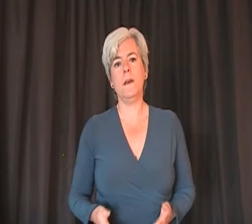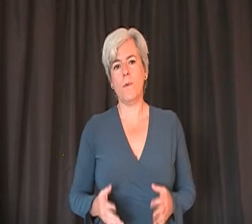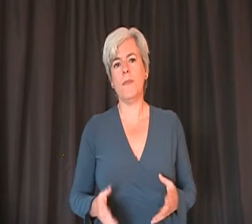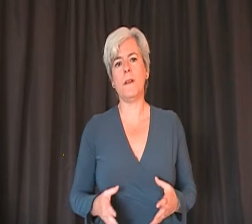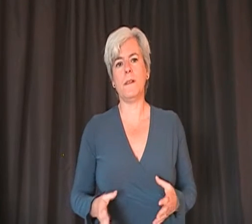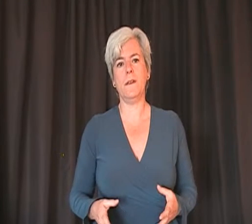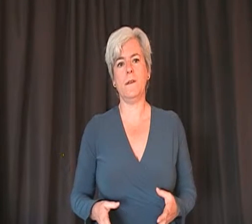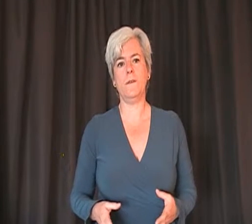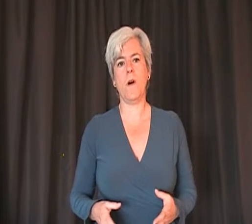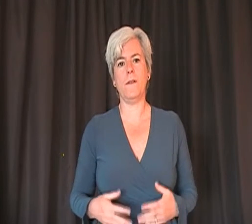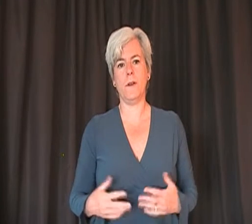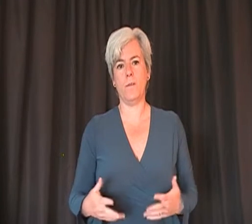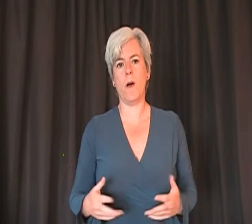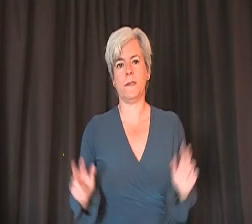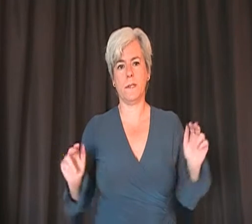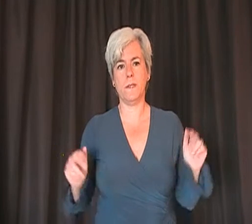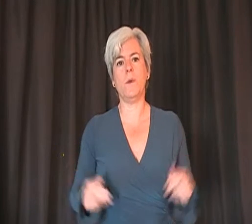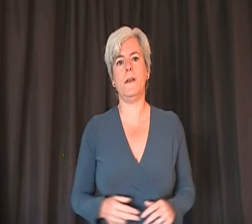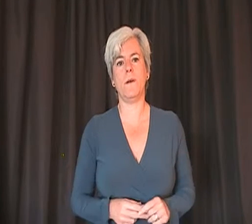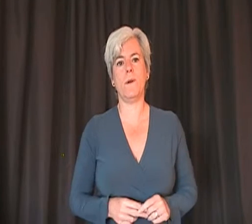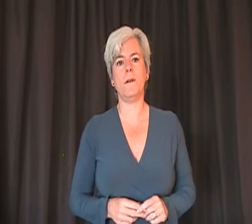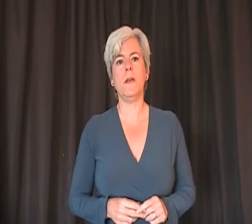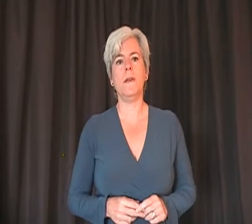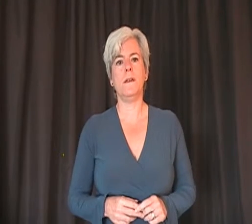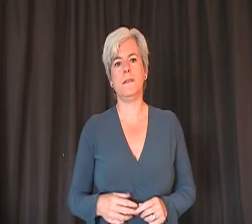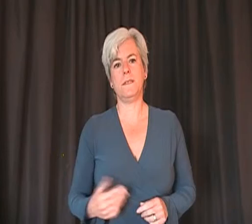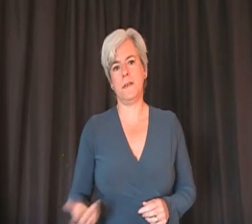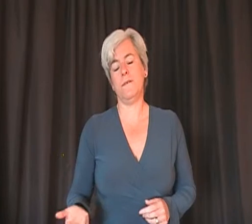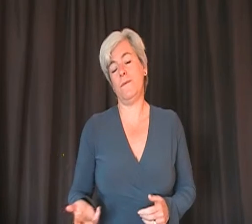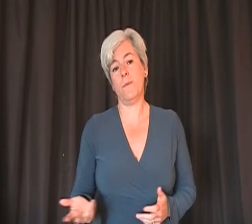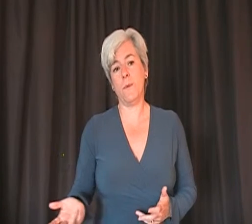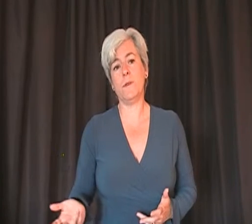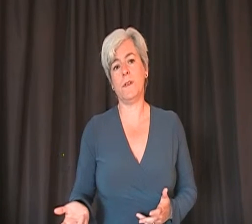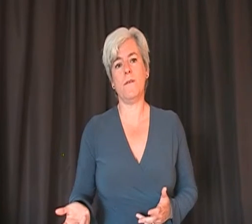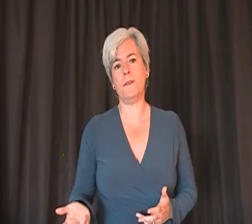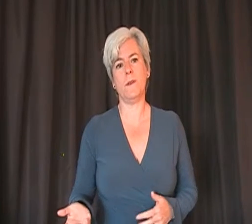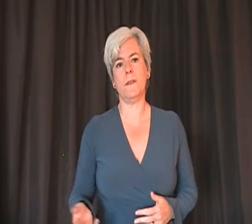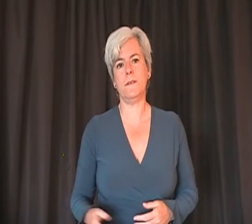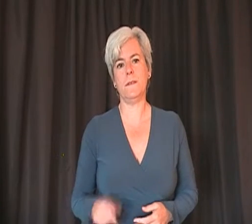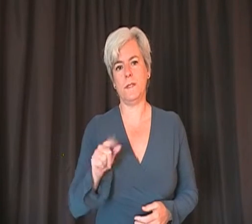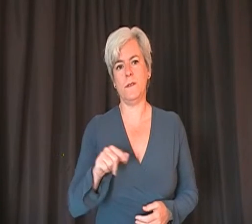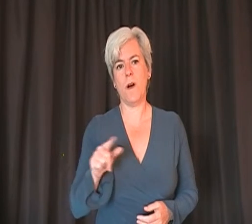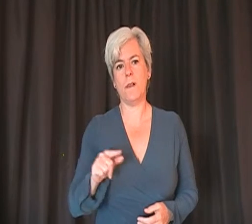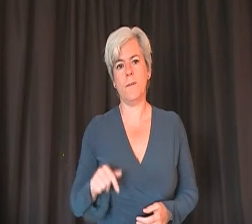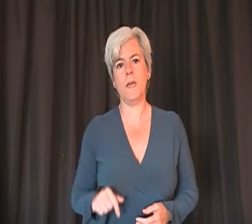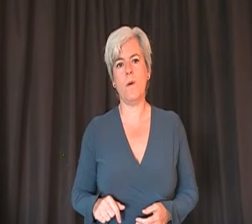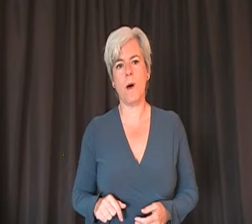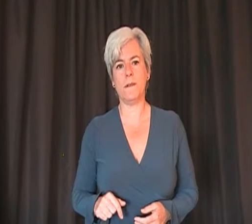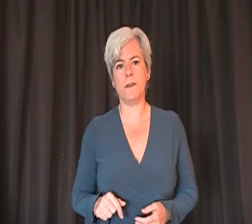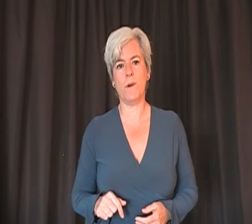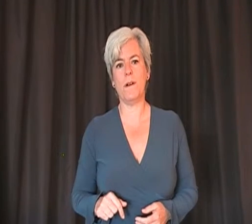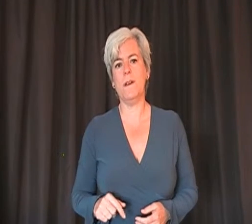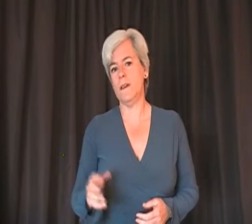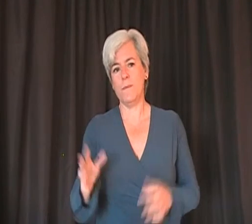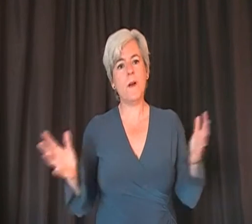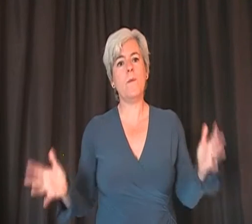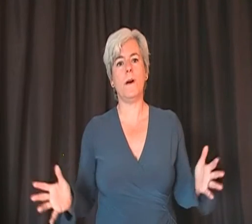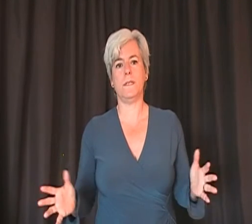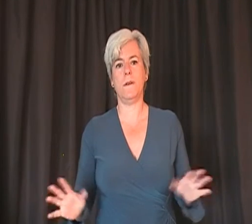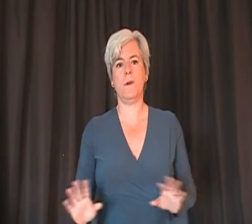one that'll let you call your box suite number instead of from the post office where they insist you call it P.O. box number. P.O. box number